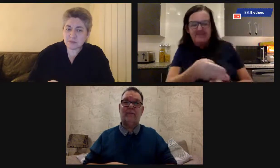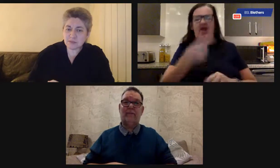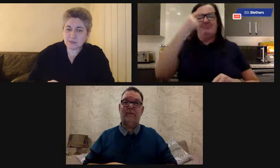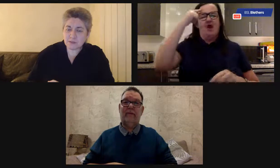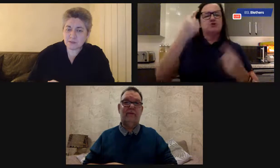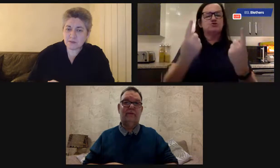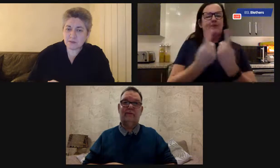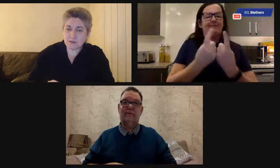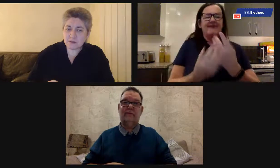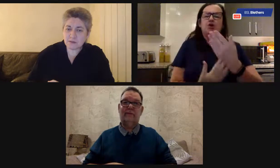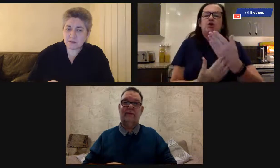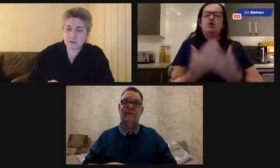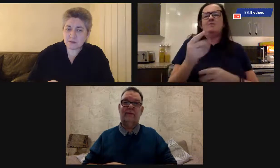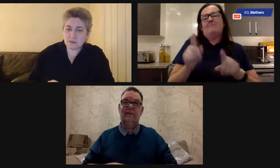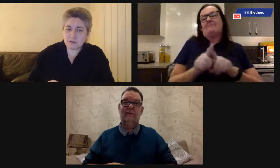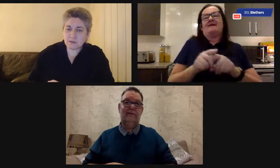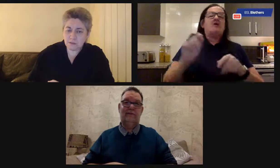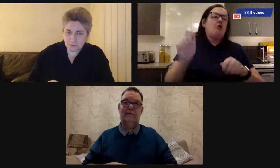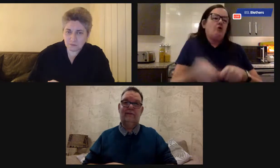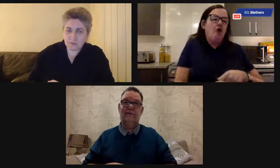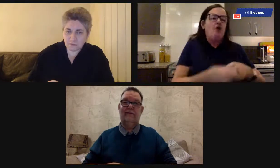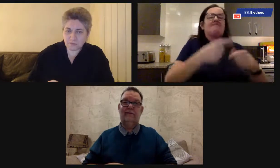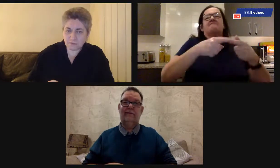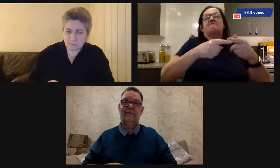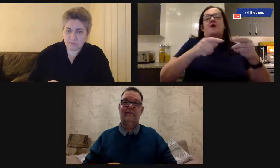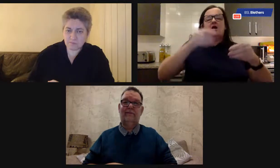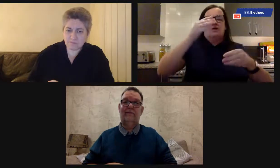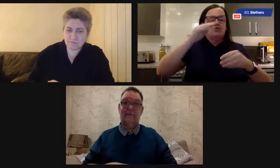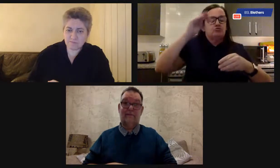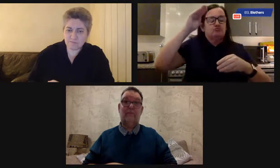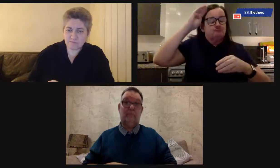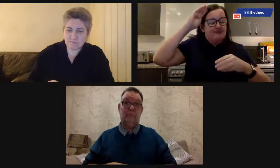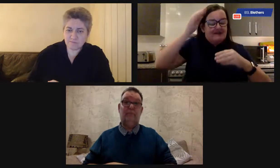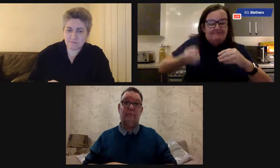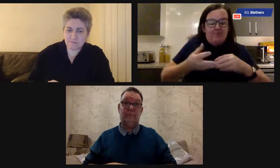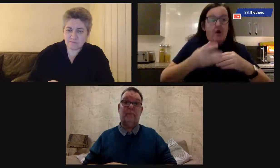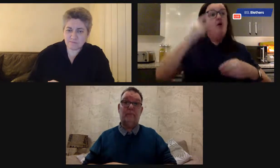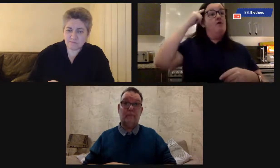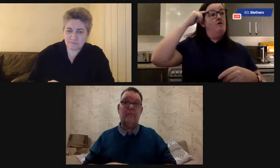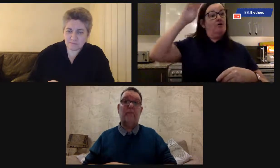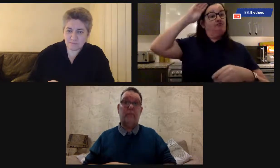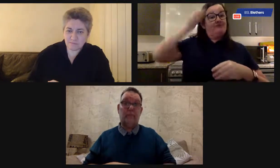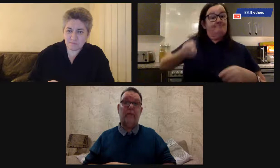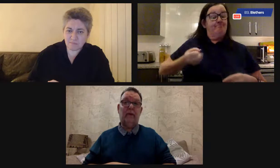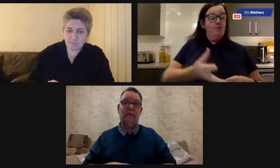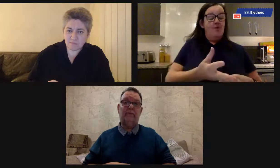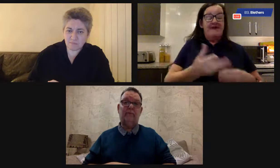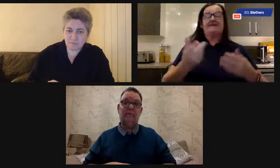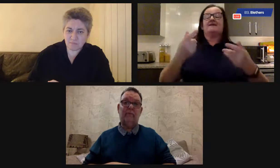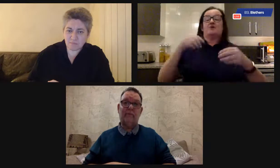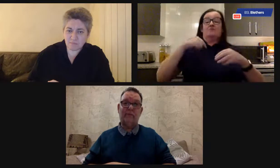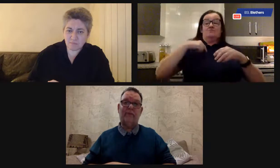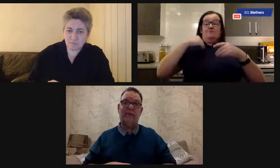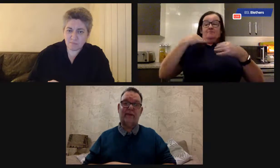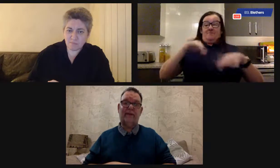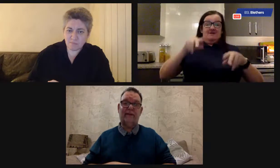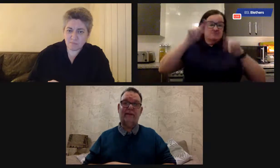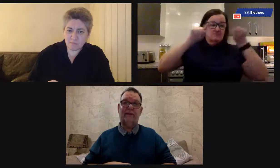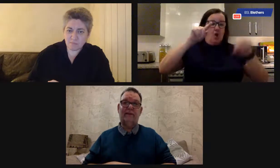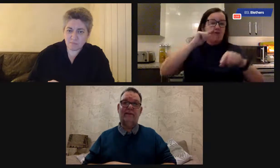it's everybody in the committee. And what we thought is we need something new. We've also got the same things as,